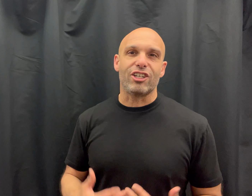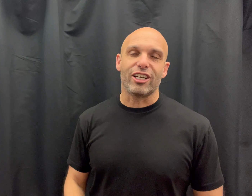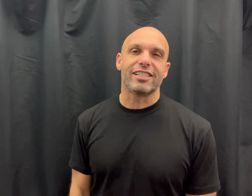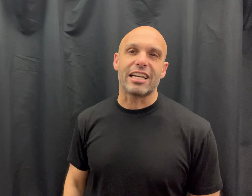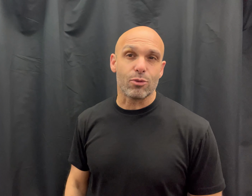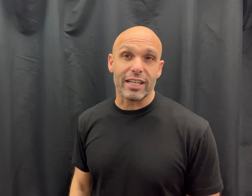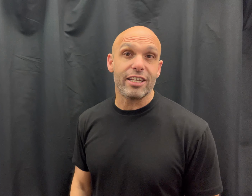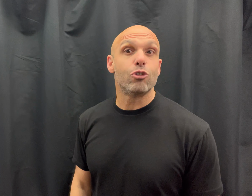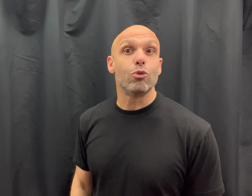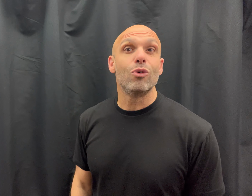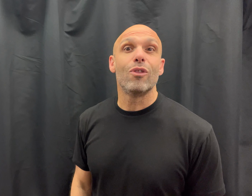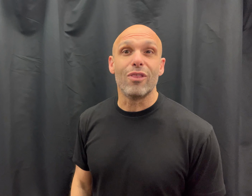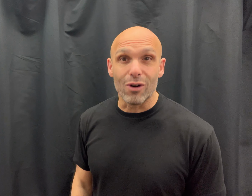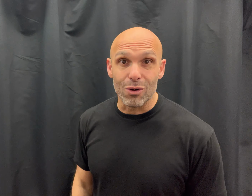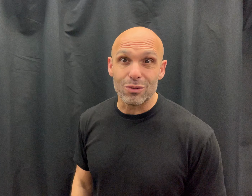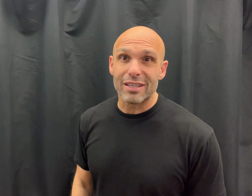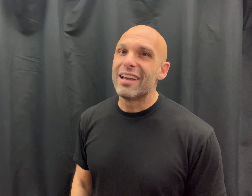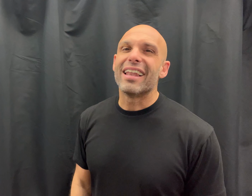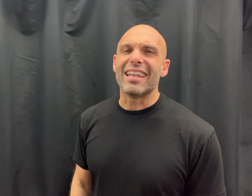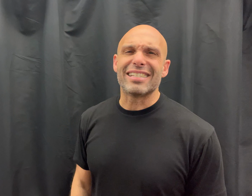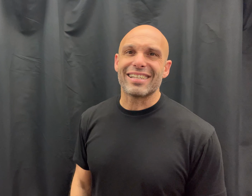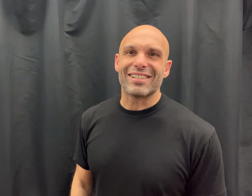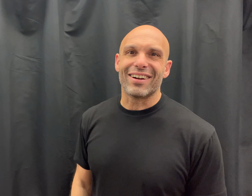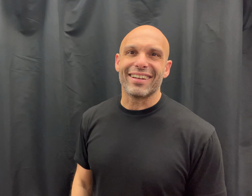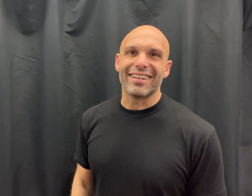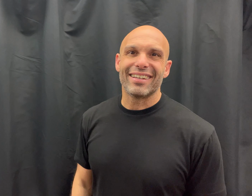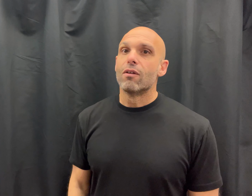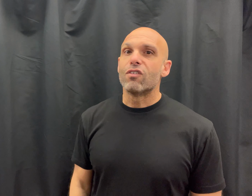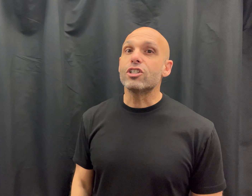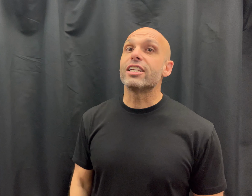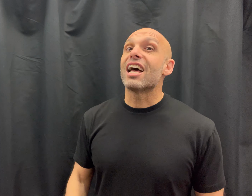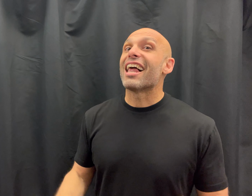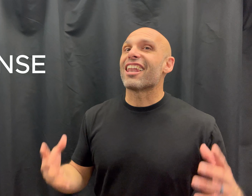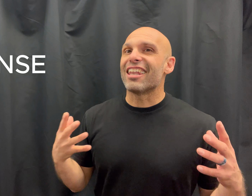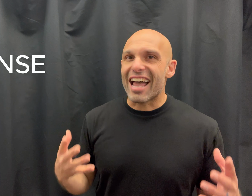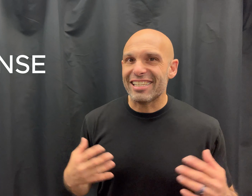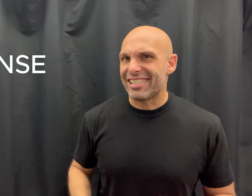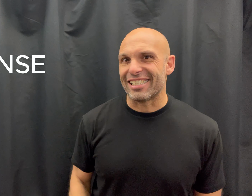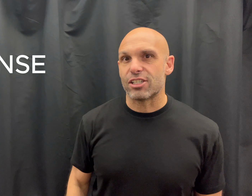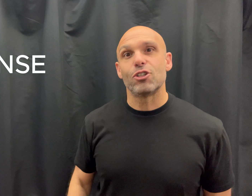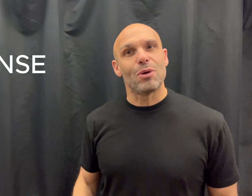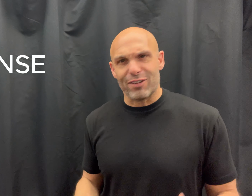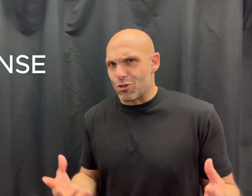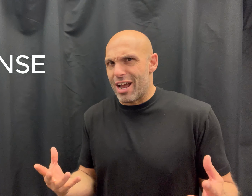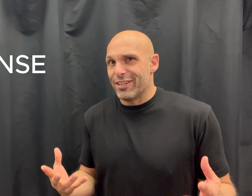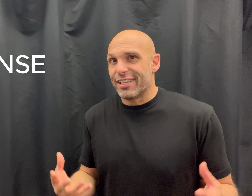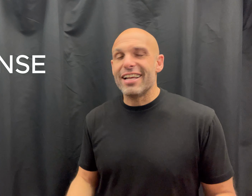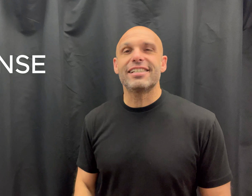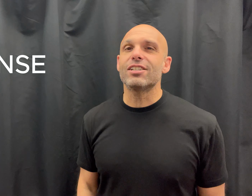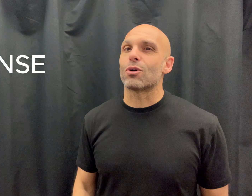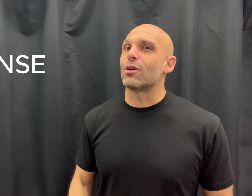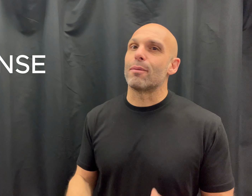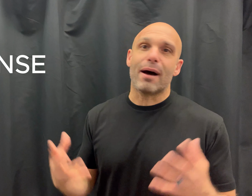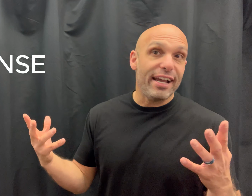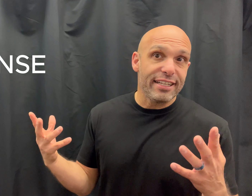and signs relating to those. Let's get started. First is license. Do you have a driver's license or a pilot's